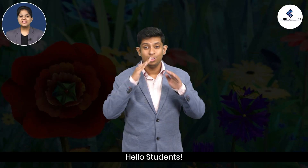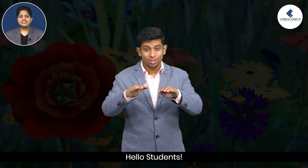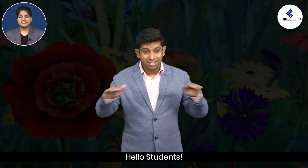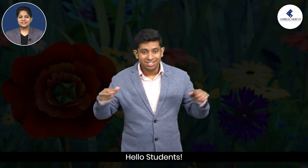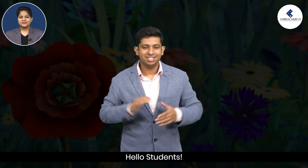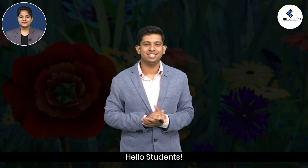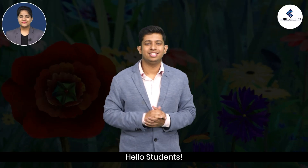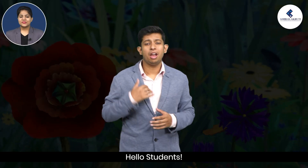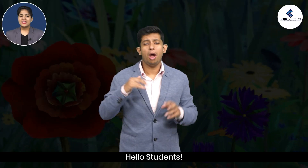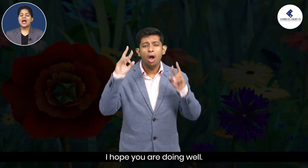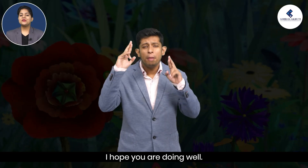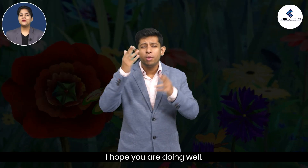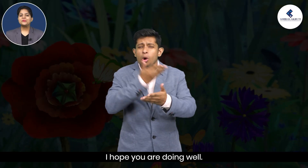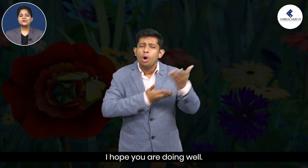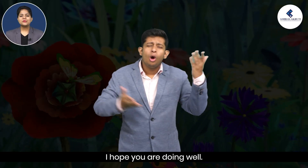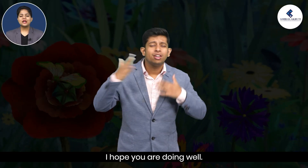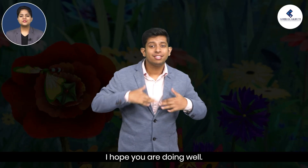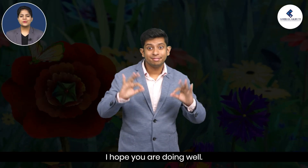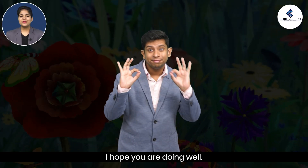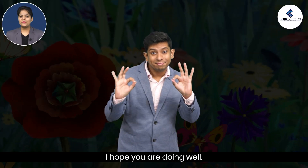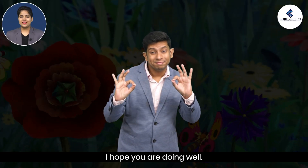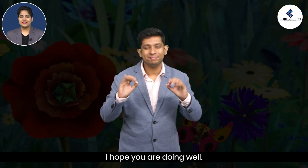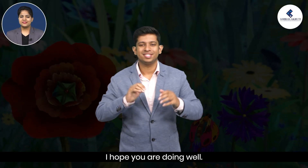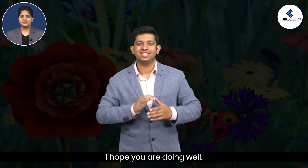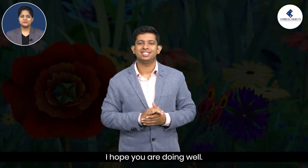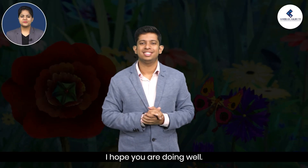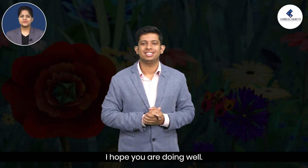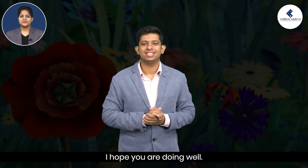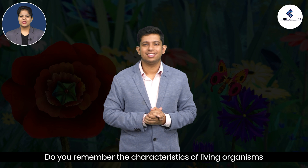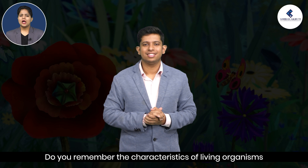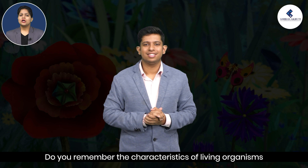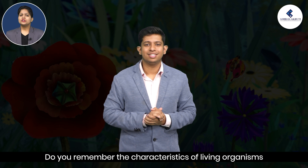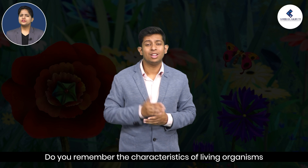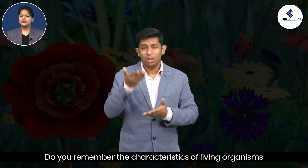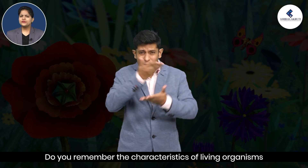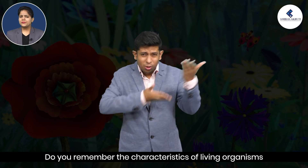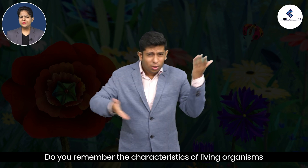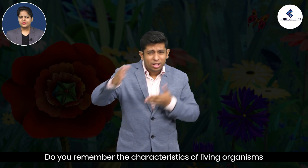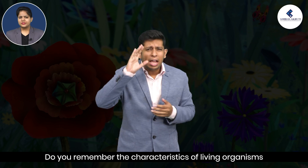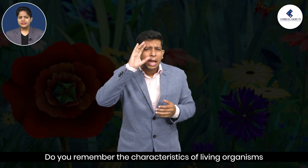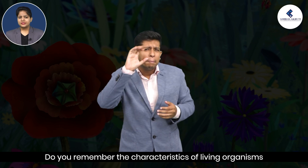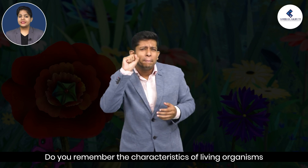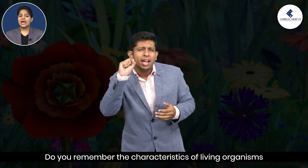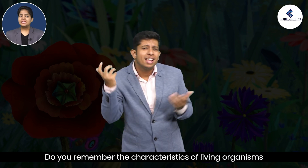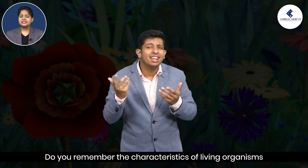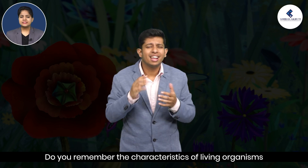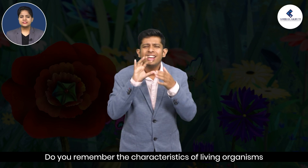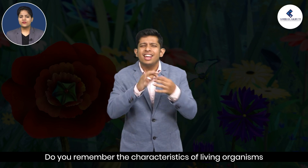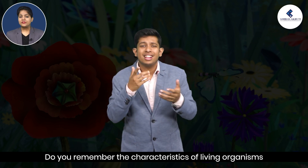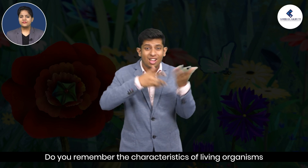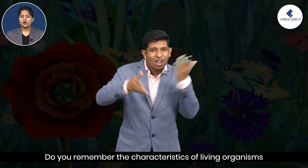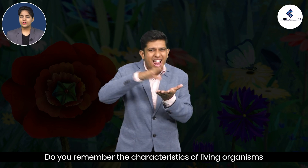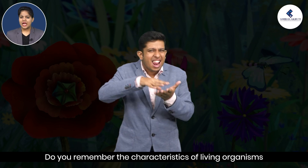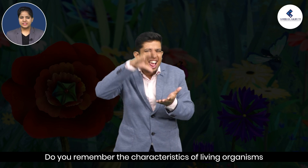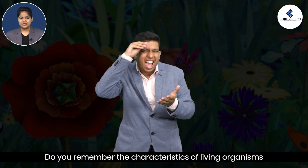Hello students, I hope you are doing well. Do you remember the characteristics